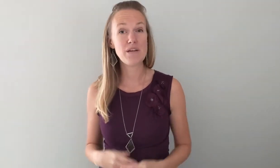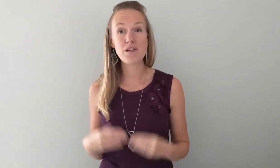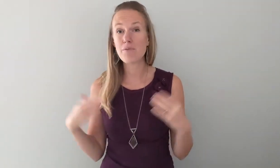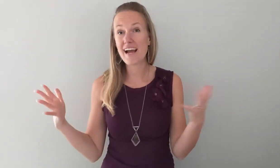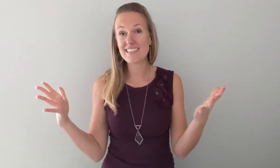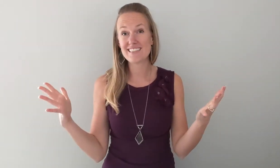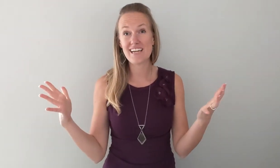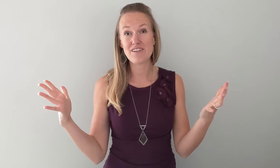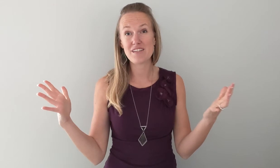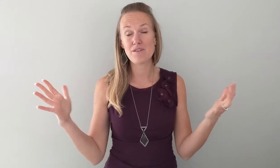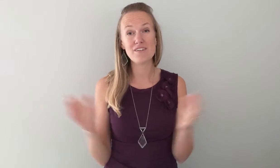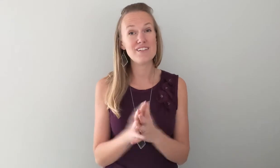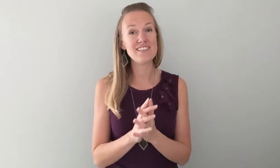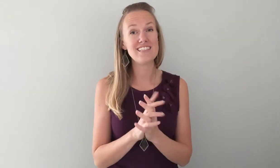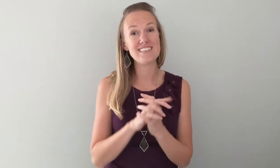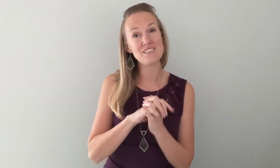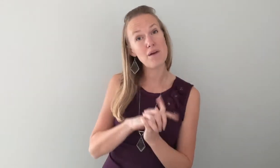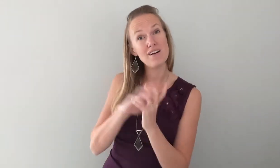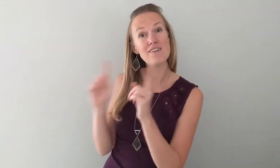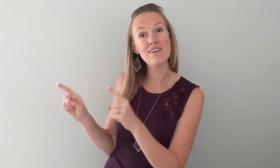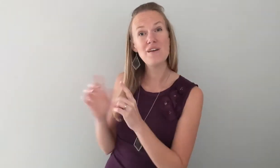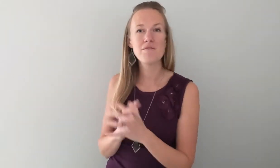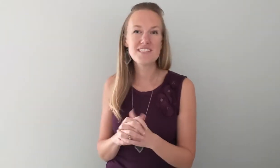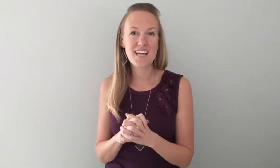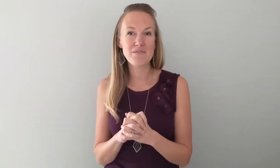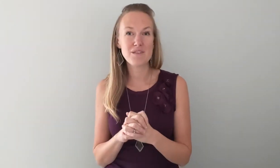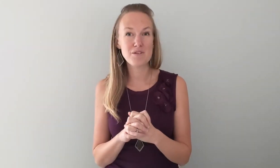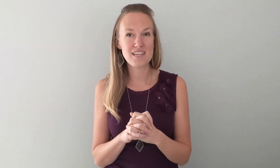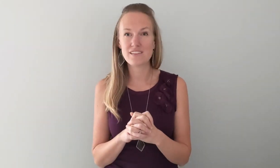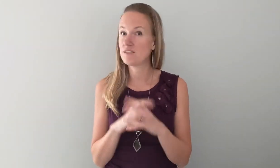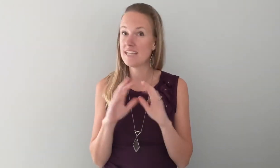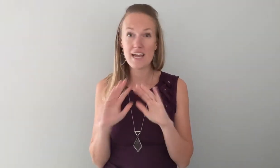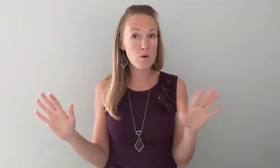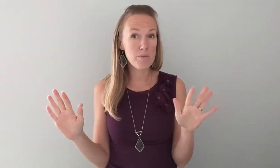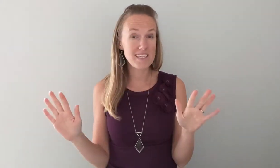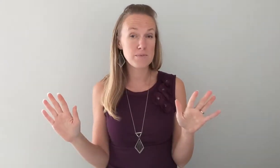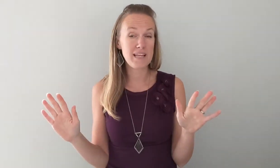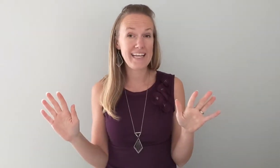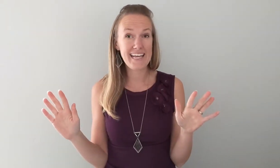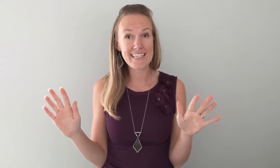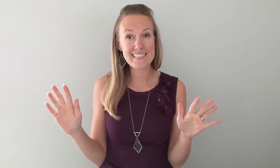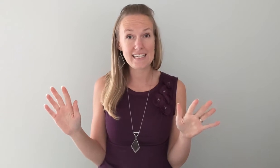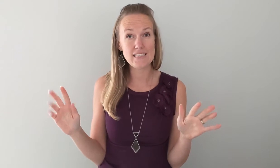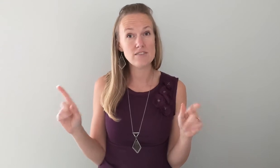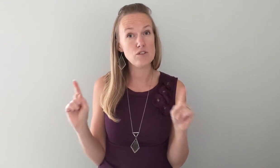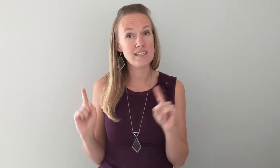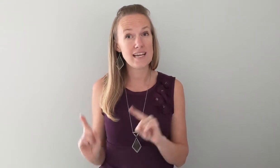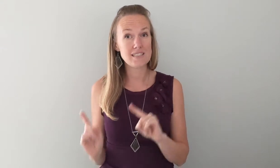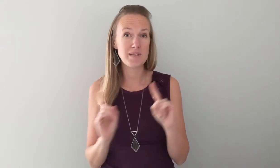going to practice everything we learned until tomorrow when we sign with the music. So today I won't be explaining any signs. If you need an